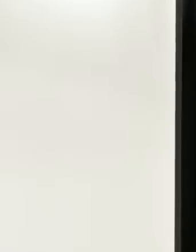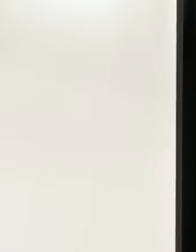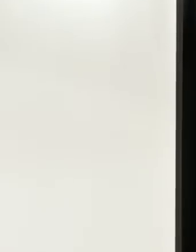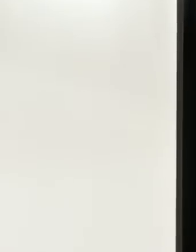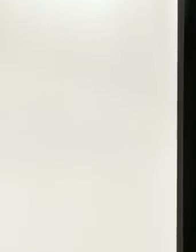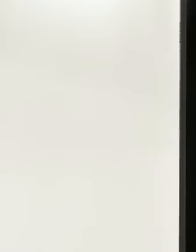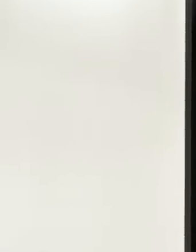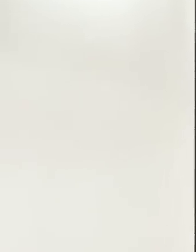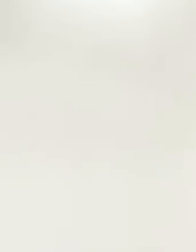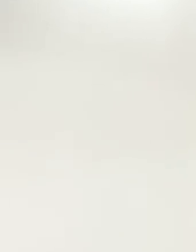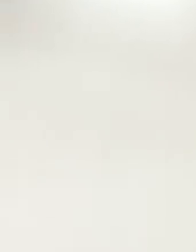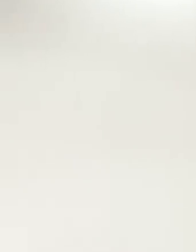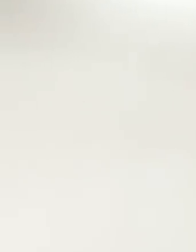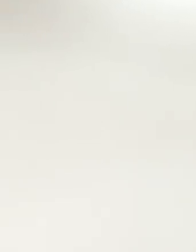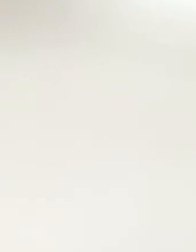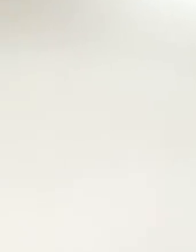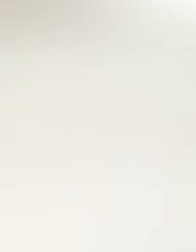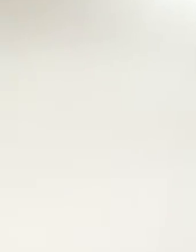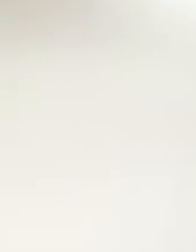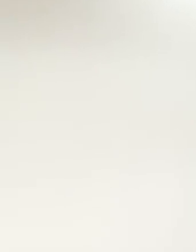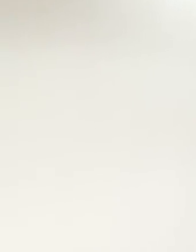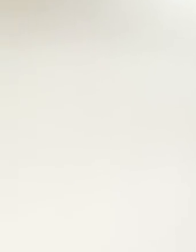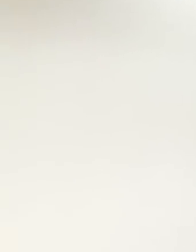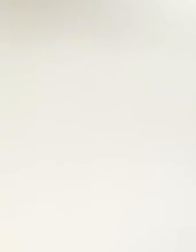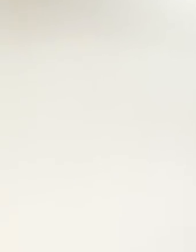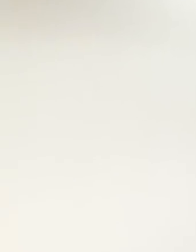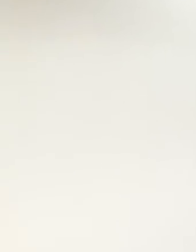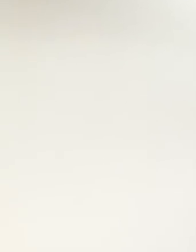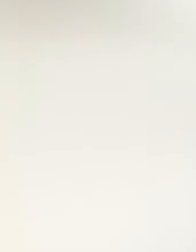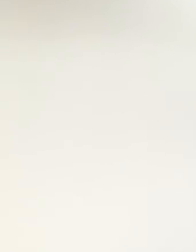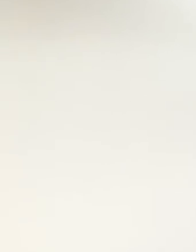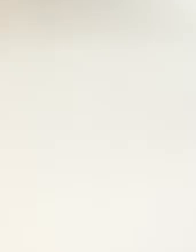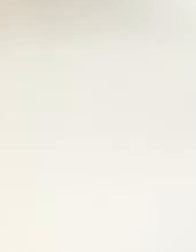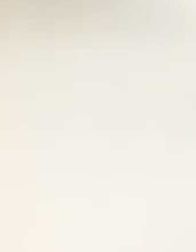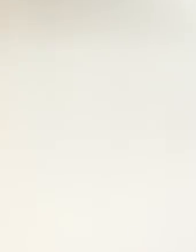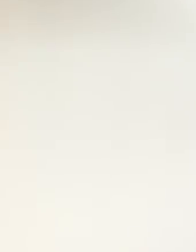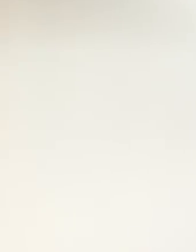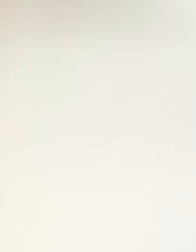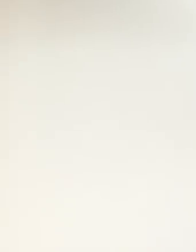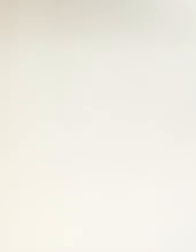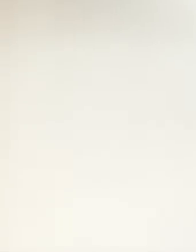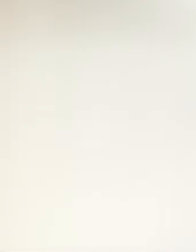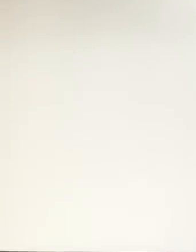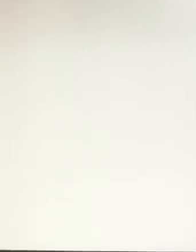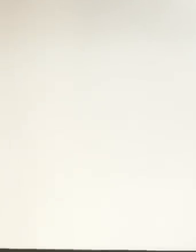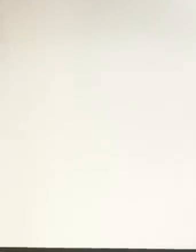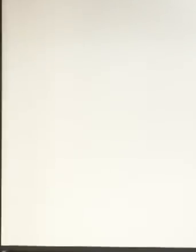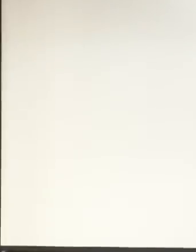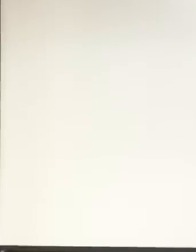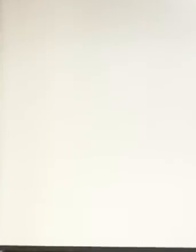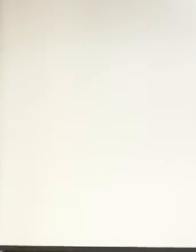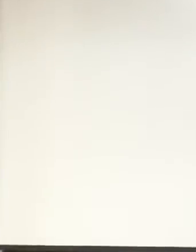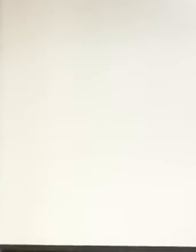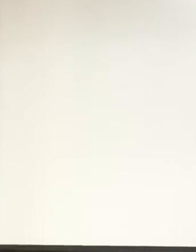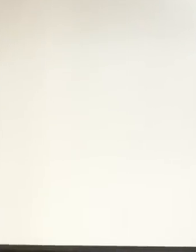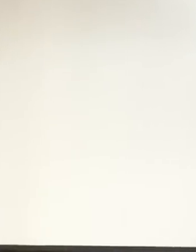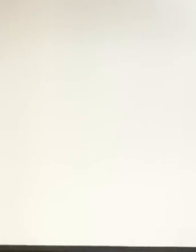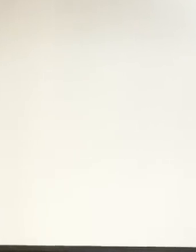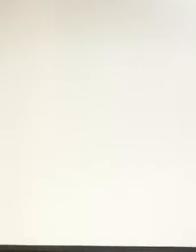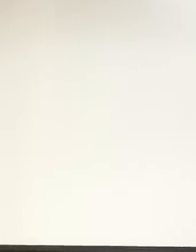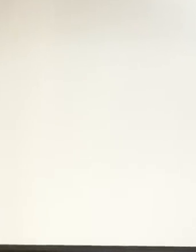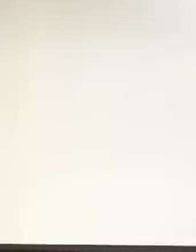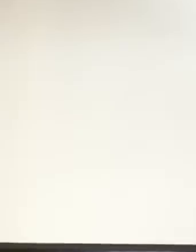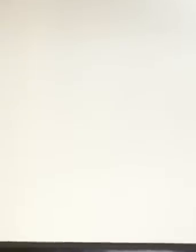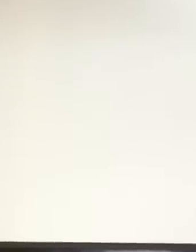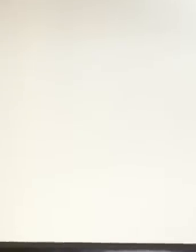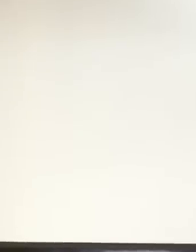states. Has that happened yet, or is it far away? This is the interesting point. The Prime Minister himself has started to say that it could be a possibility